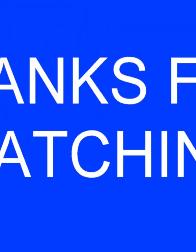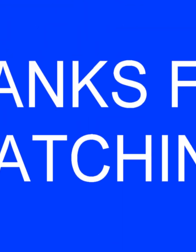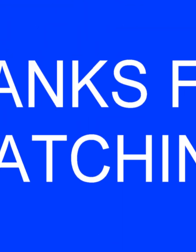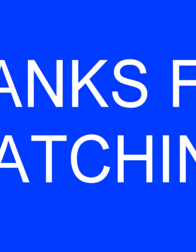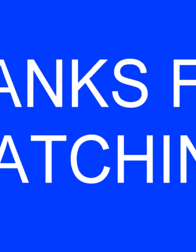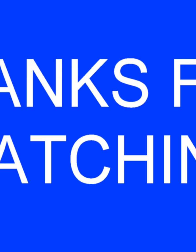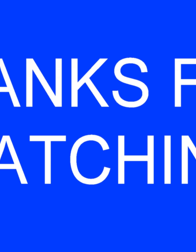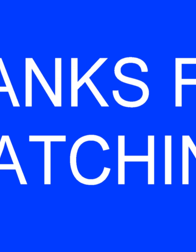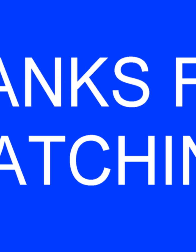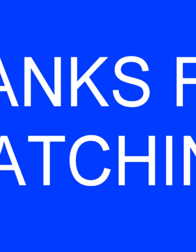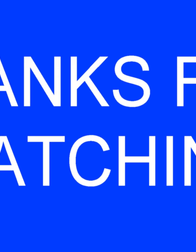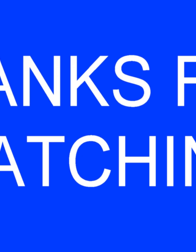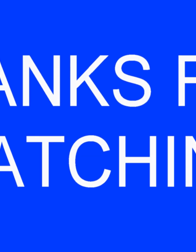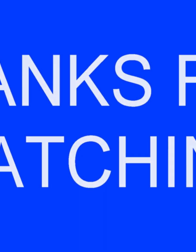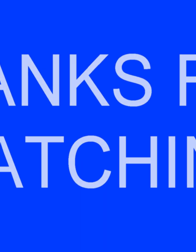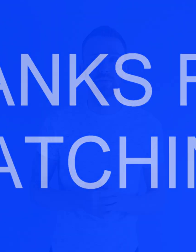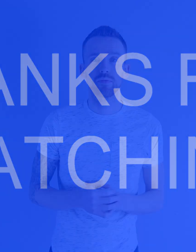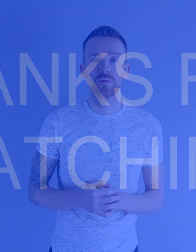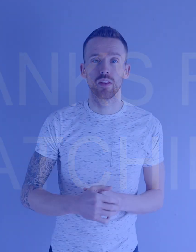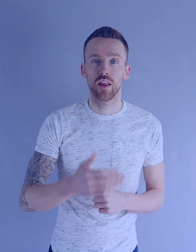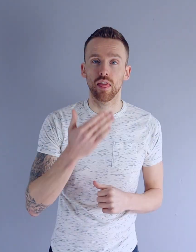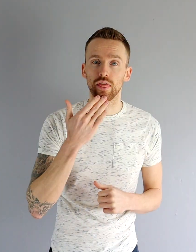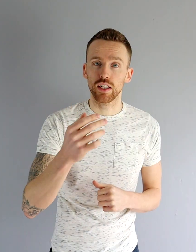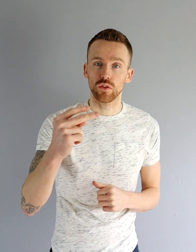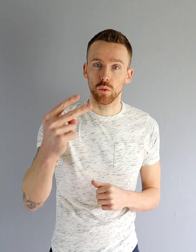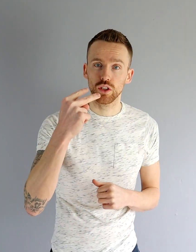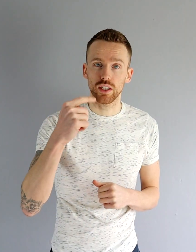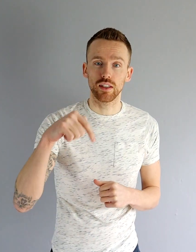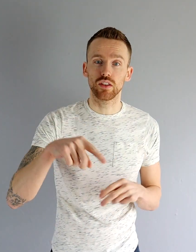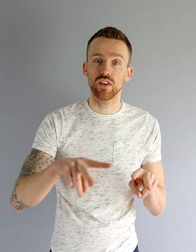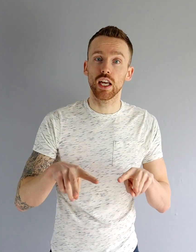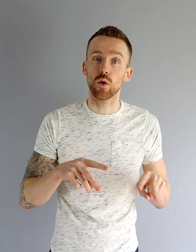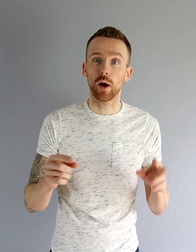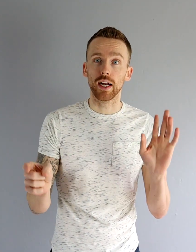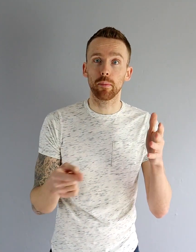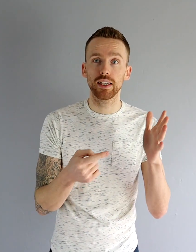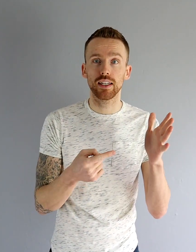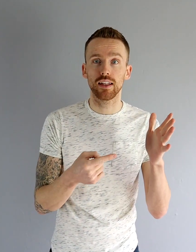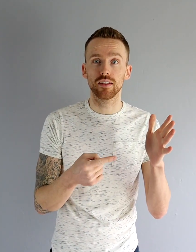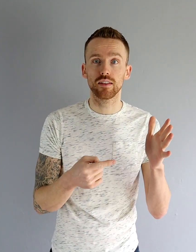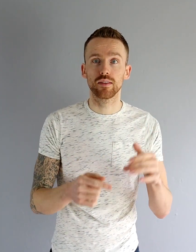Thanks for watching this video by Commanding Hands.